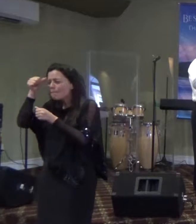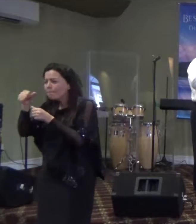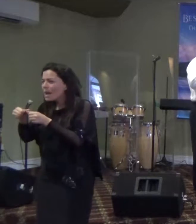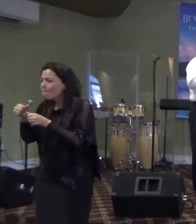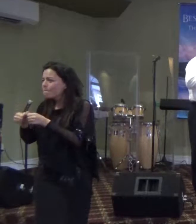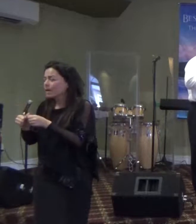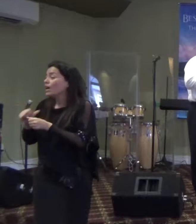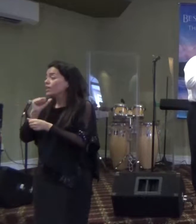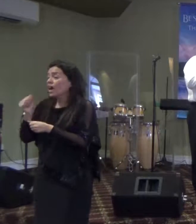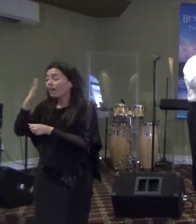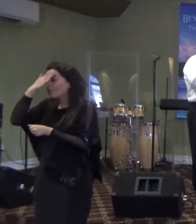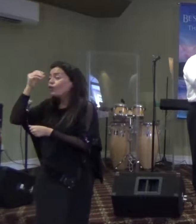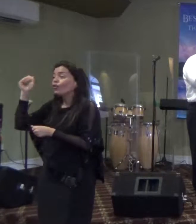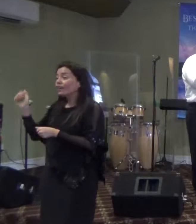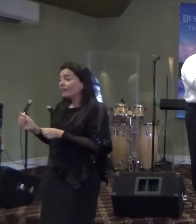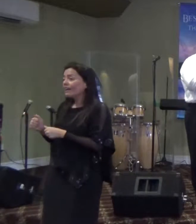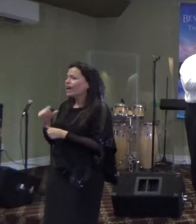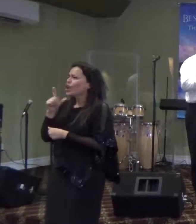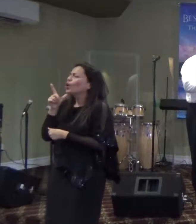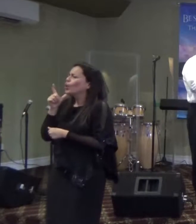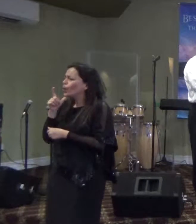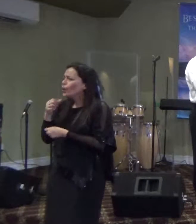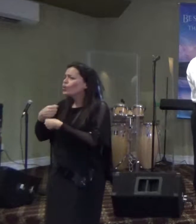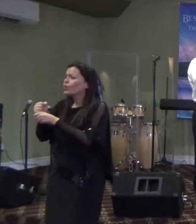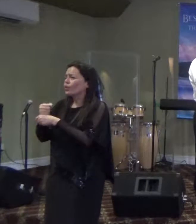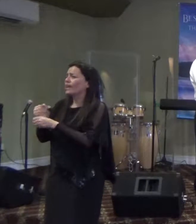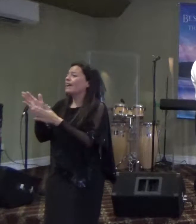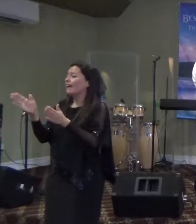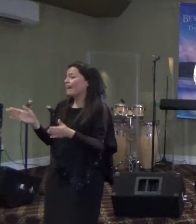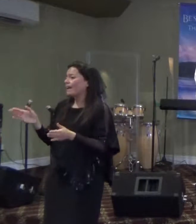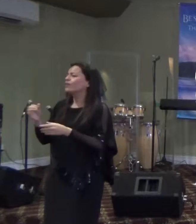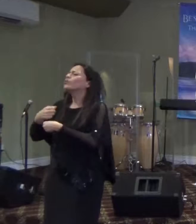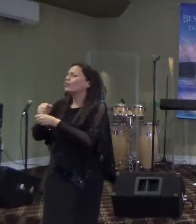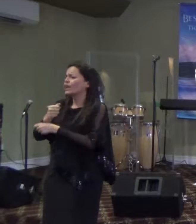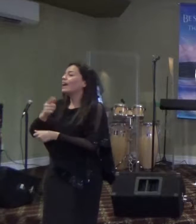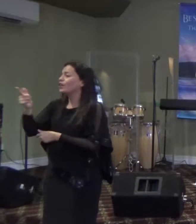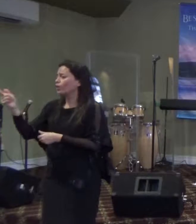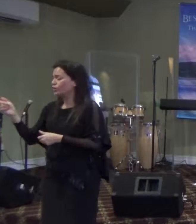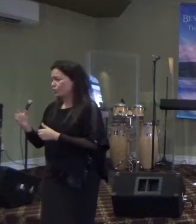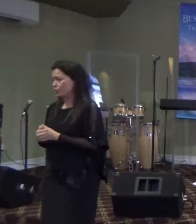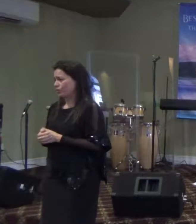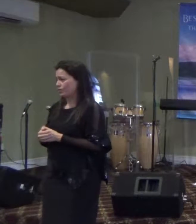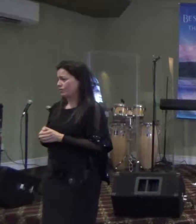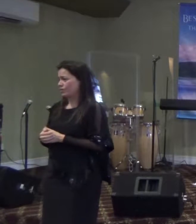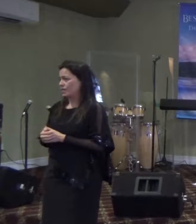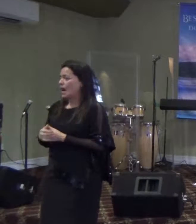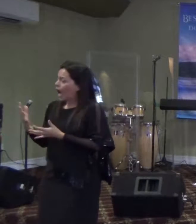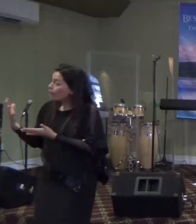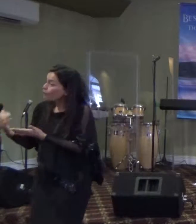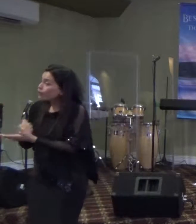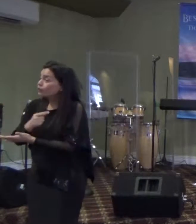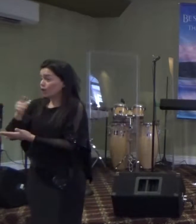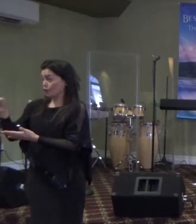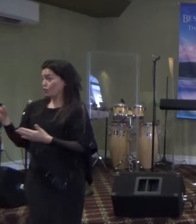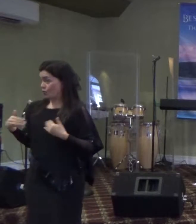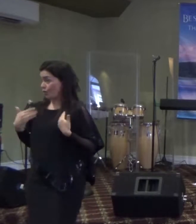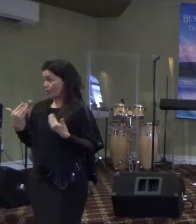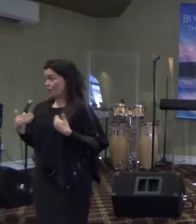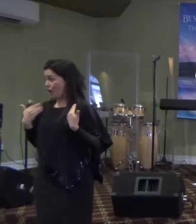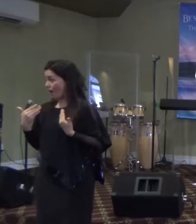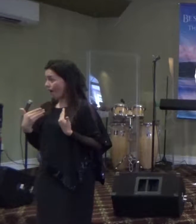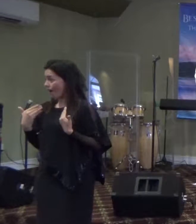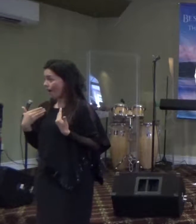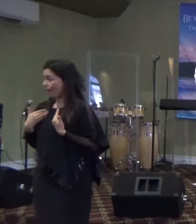En los días de tu in the juventud, days of your youth, antes que vengan los días malos. before the bad days